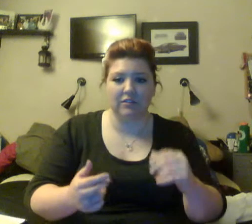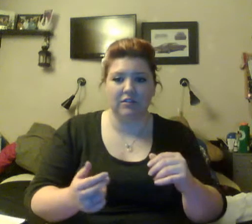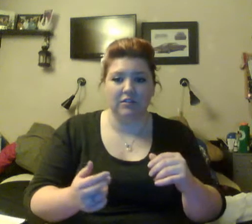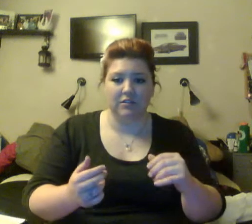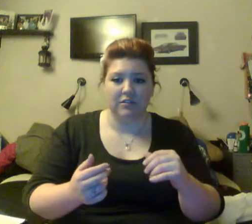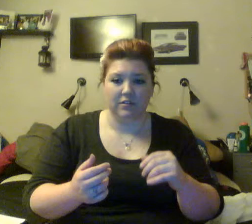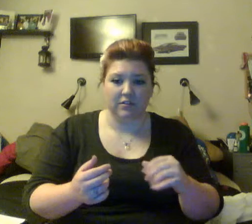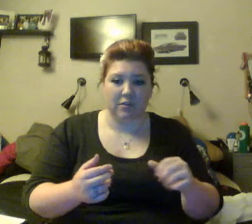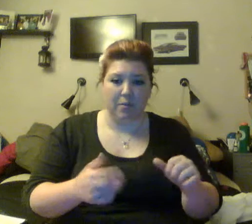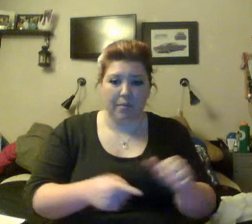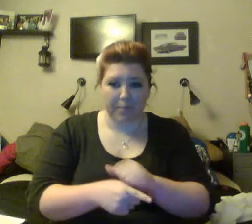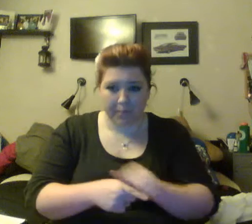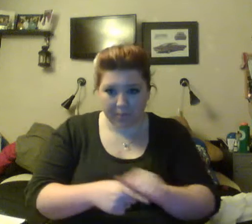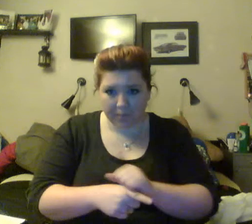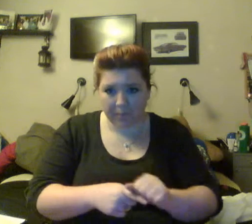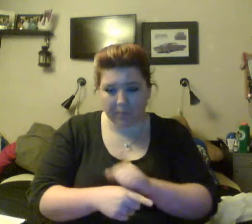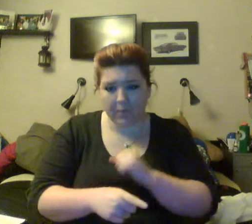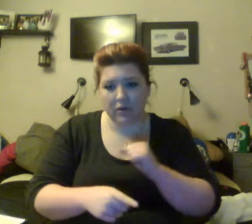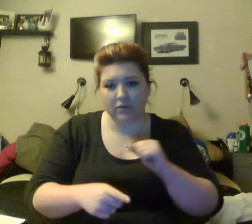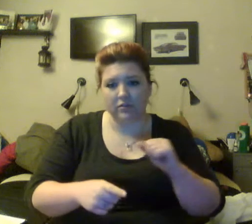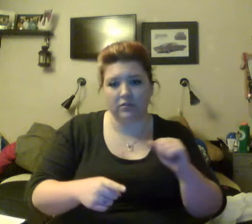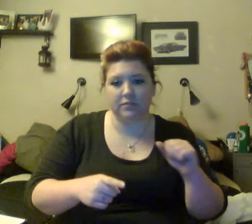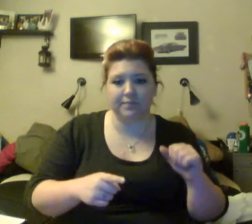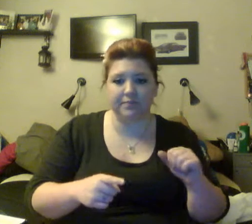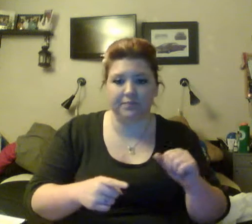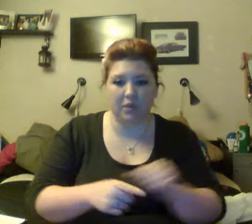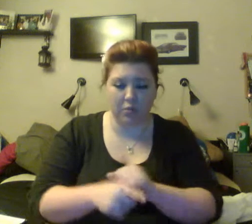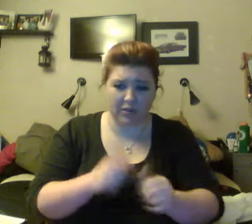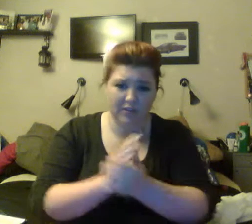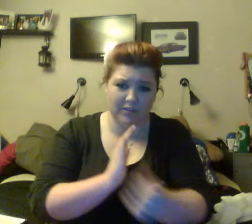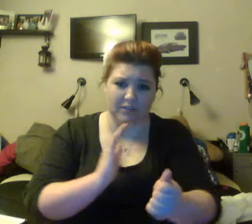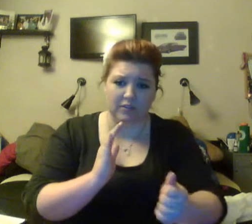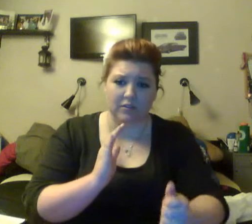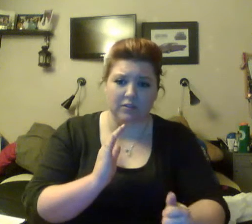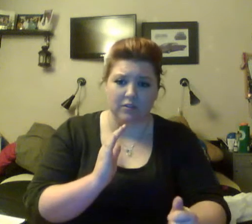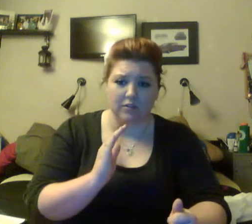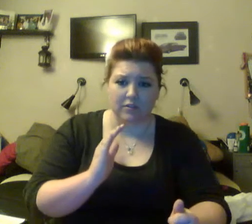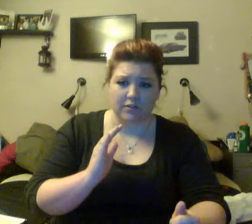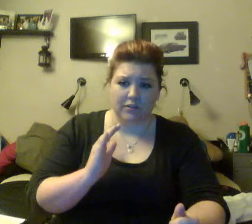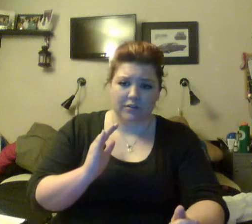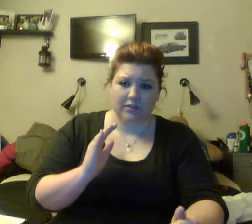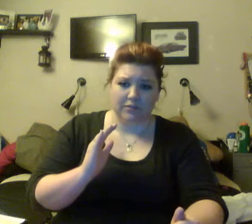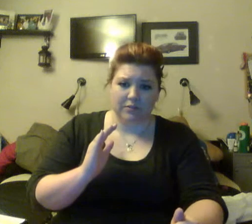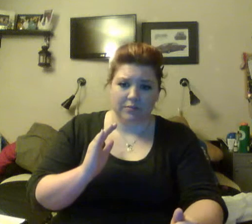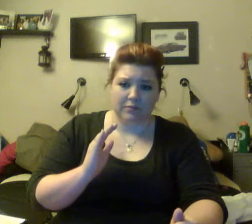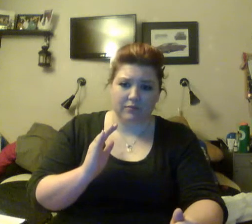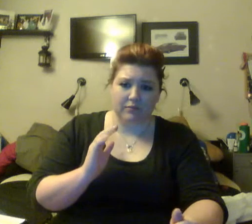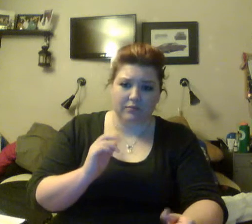into practice in a sort of academic way. Instead of just reading a paragraph and writing down the main idea, now they're doing it